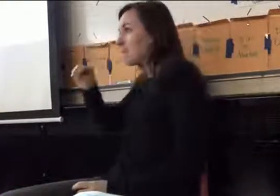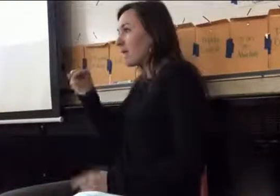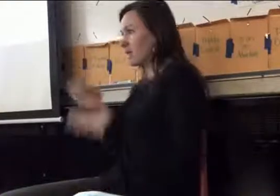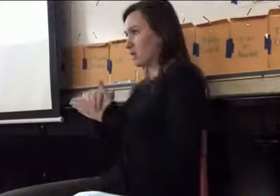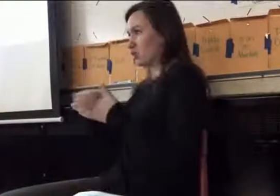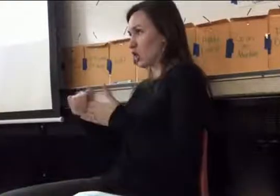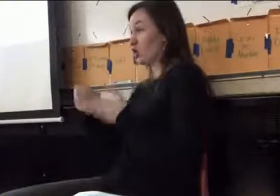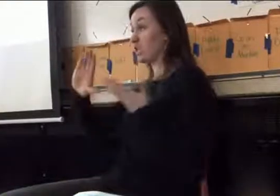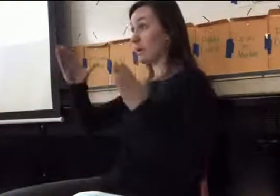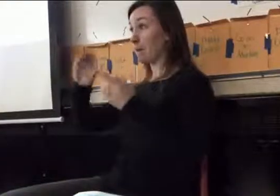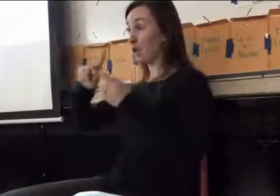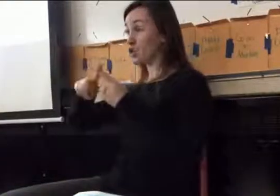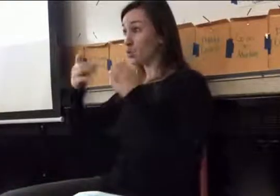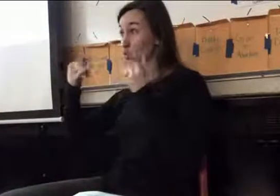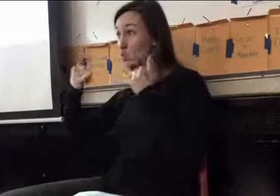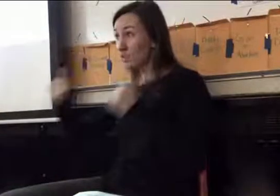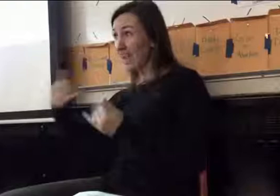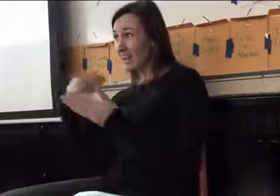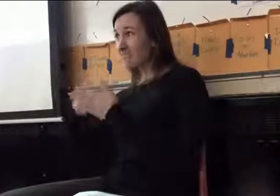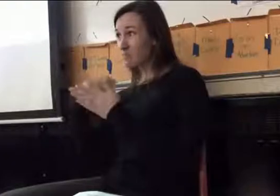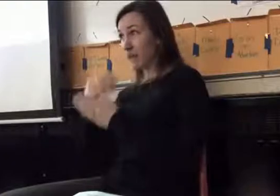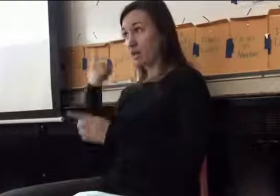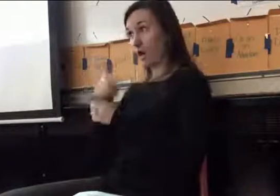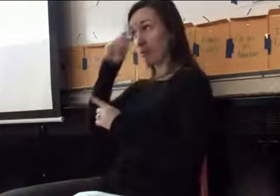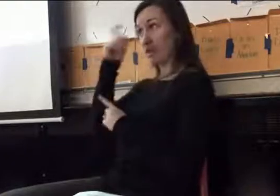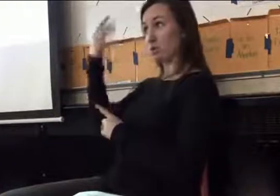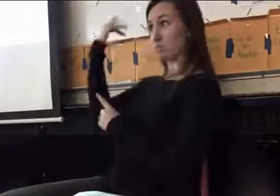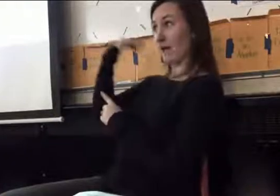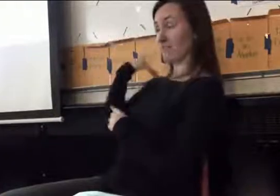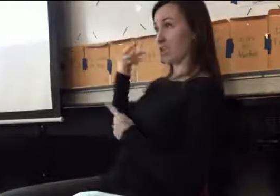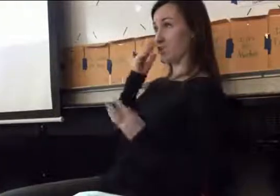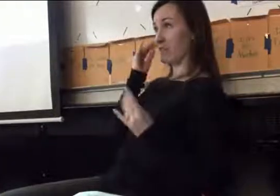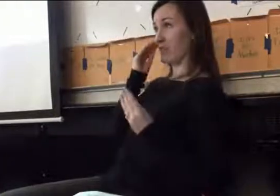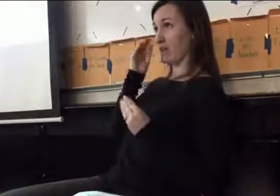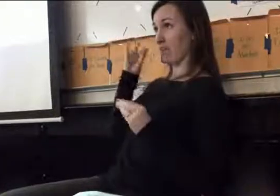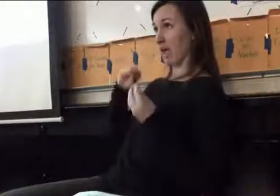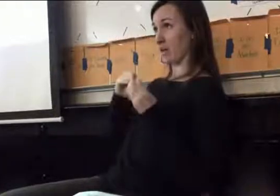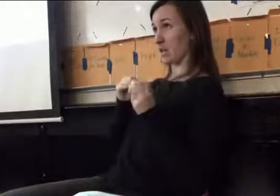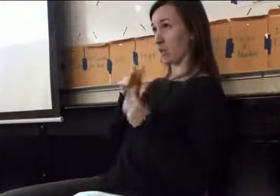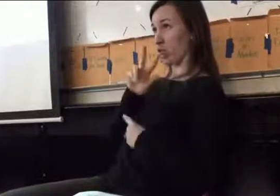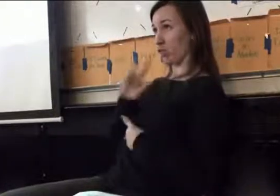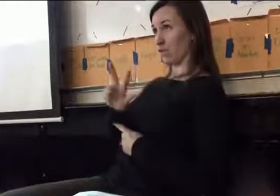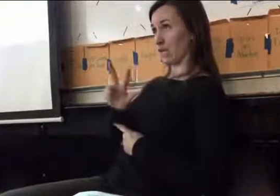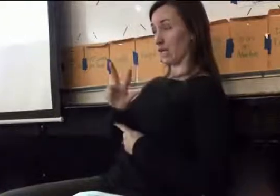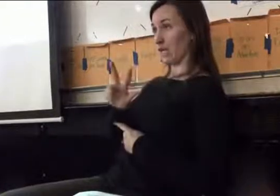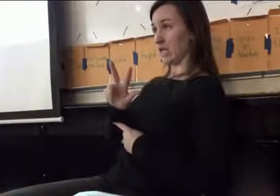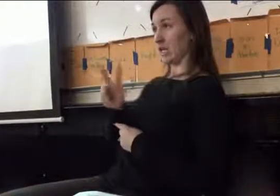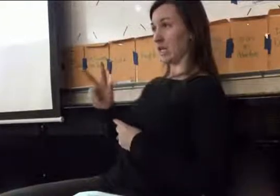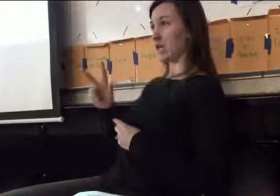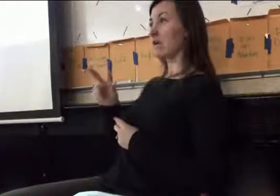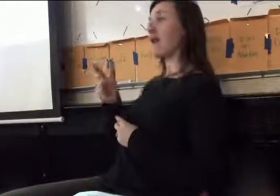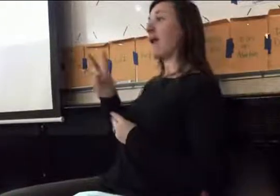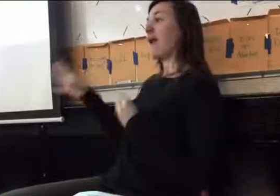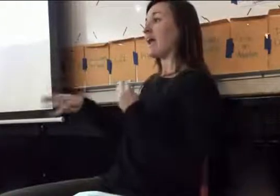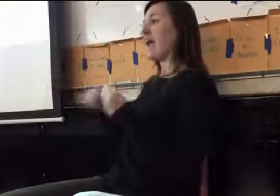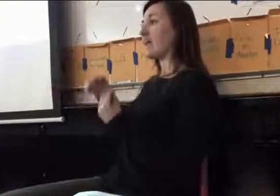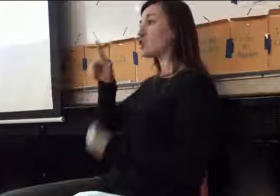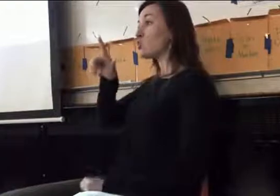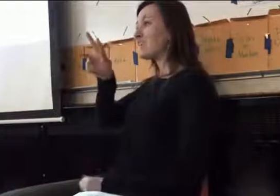to today's world, okay, think in your head the number 3 and put 26 zeros behind